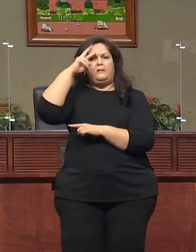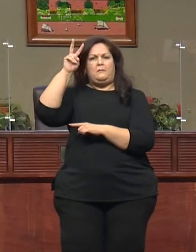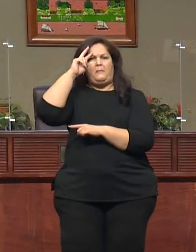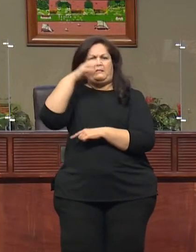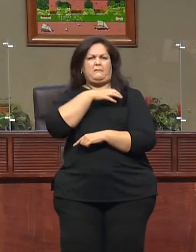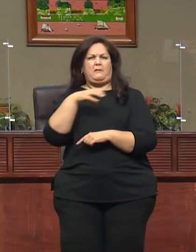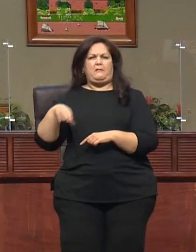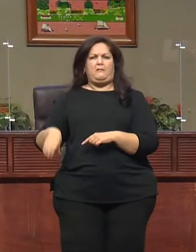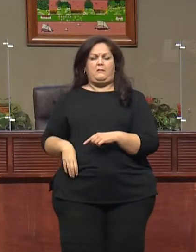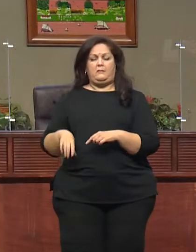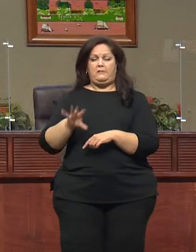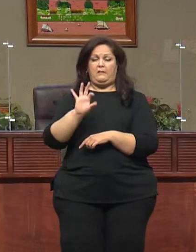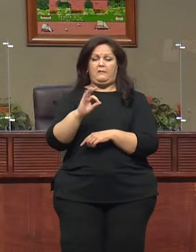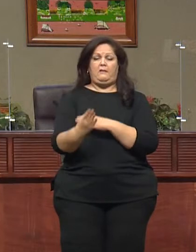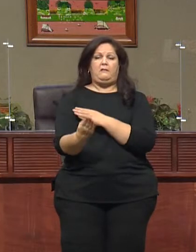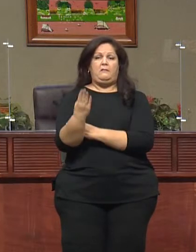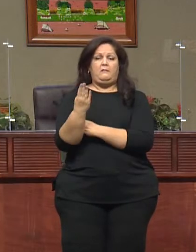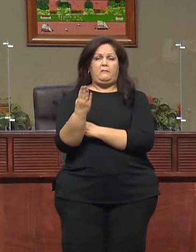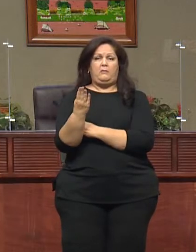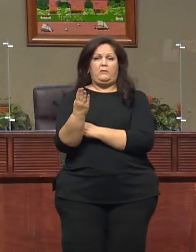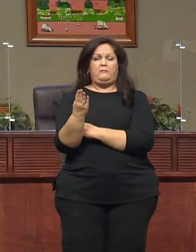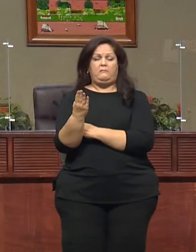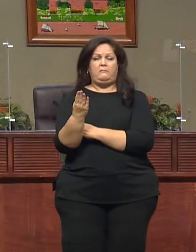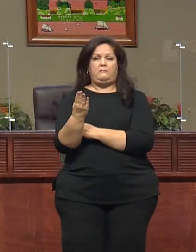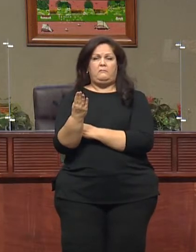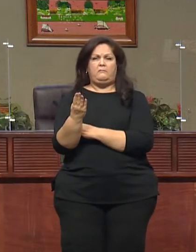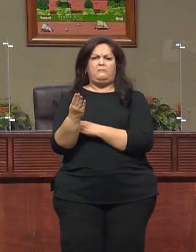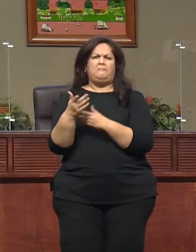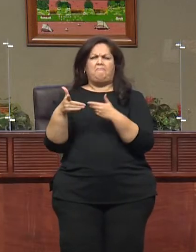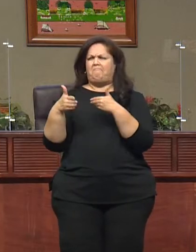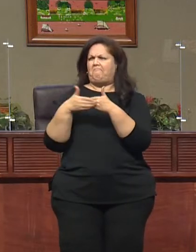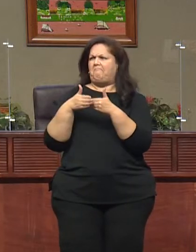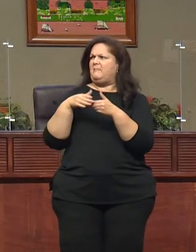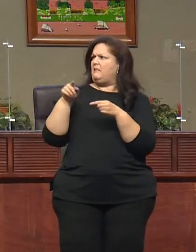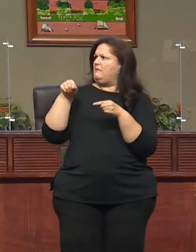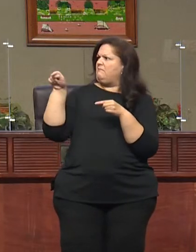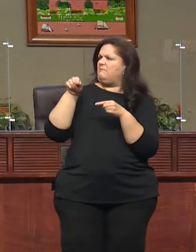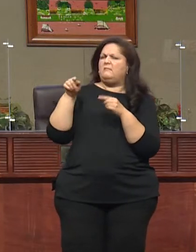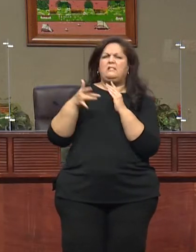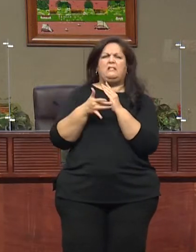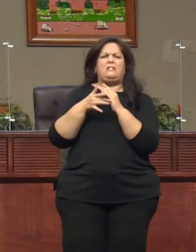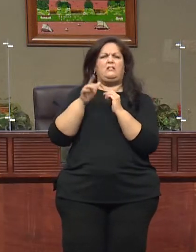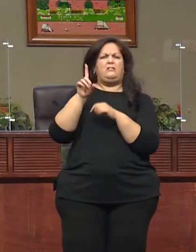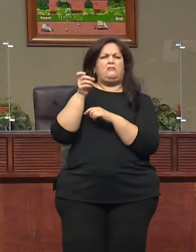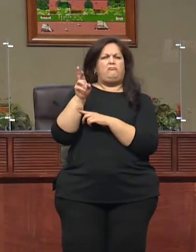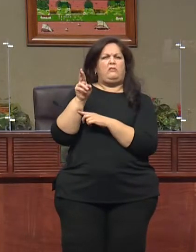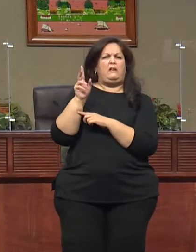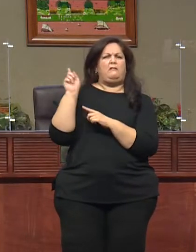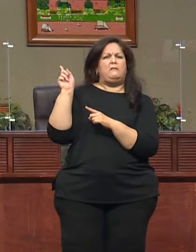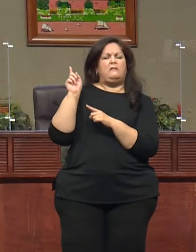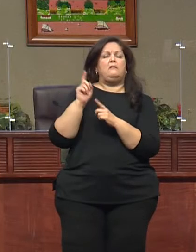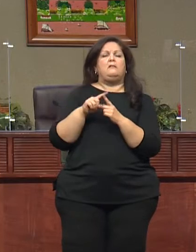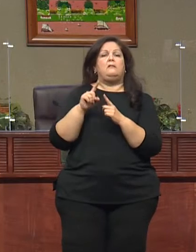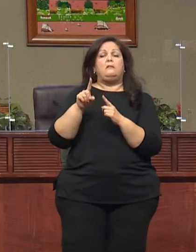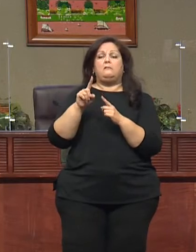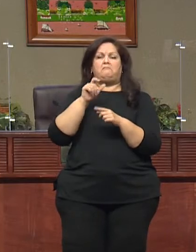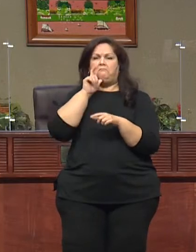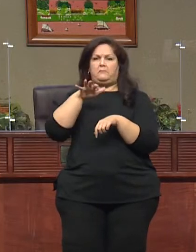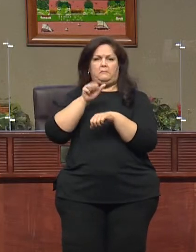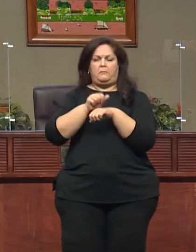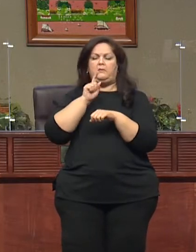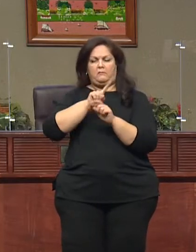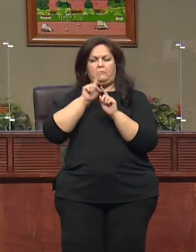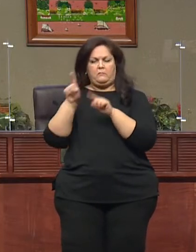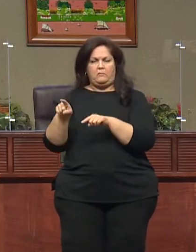consulate starting at 9 a.m. That is not far away from here on Technology Drive. These are walk-up only, and